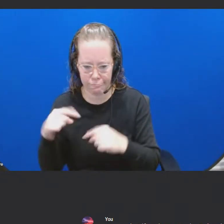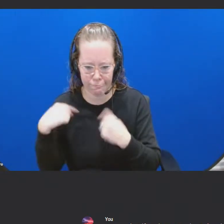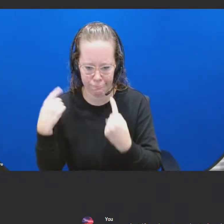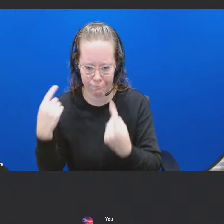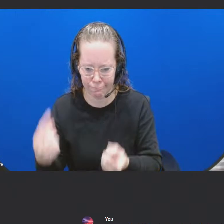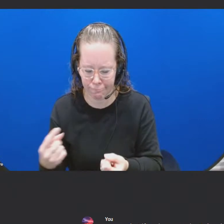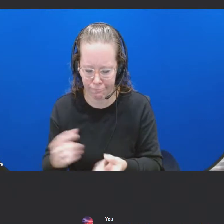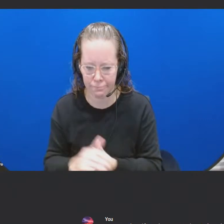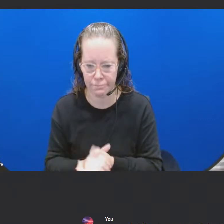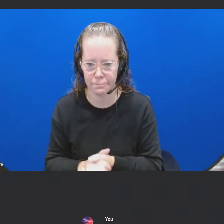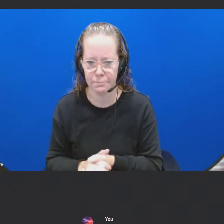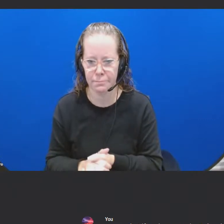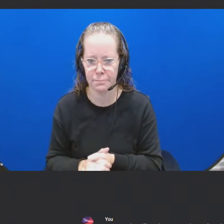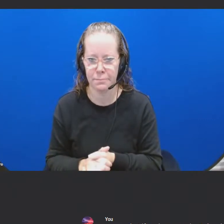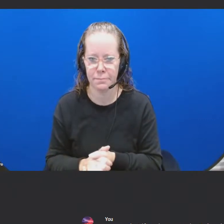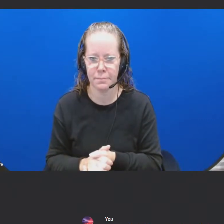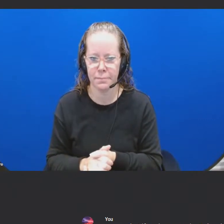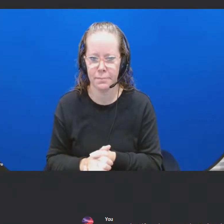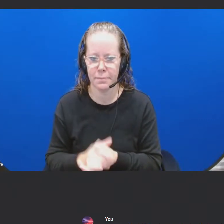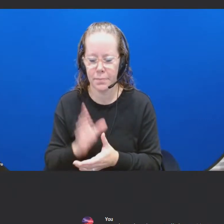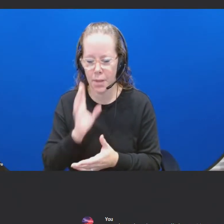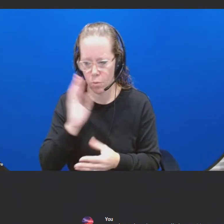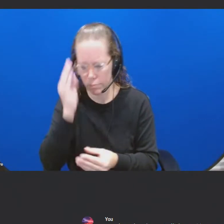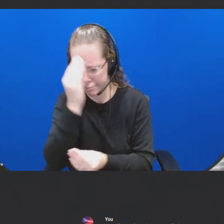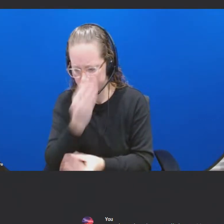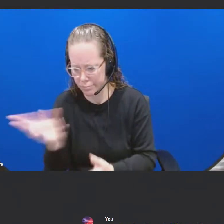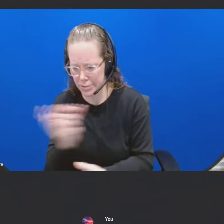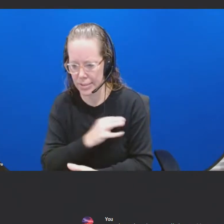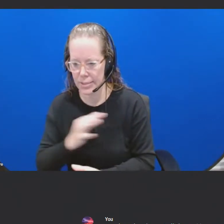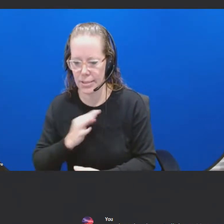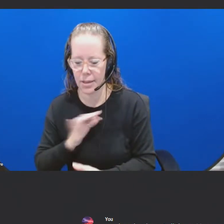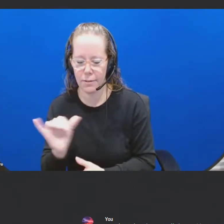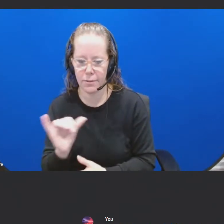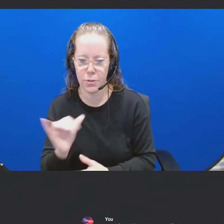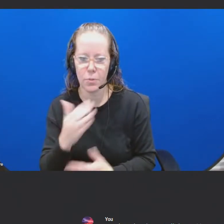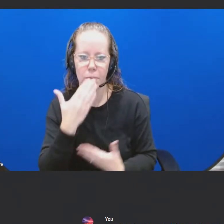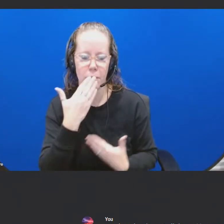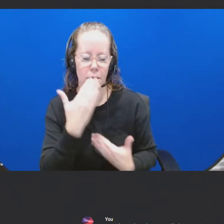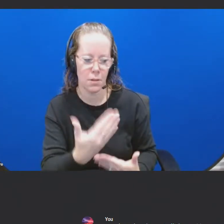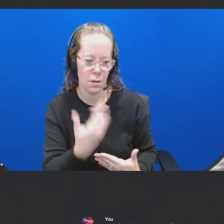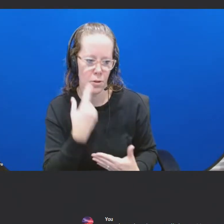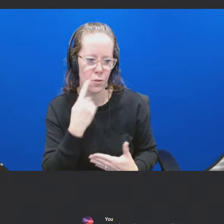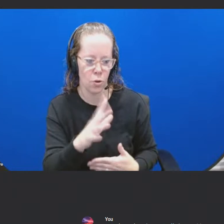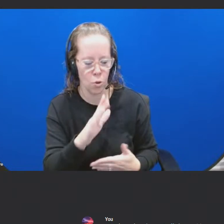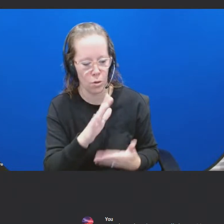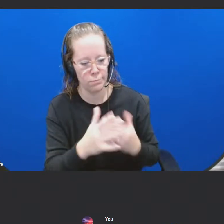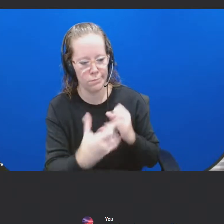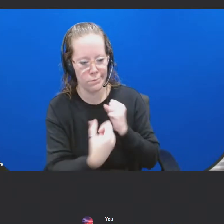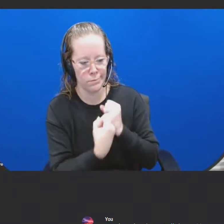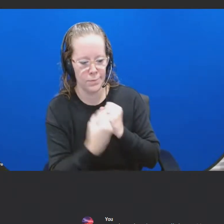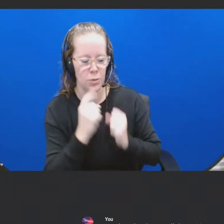I will let the staff know. Thank you. Thank you for your acknowledgement. It's appreciated.